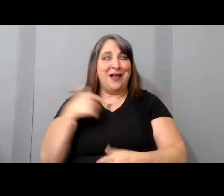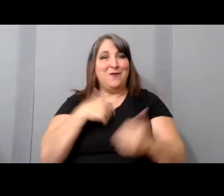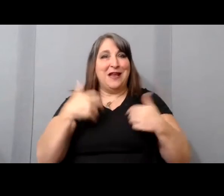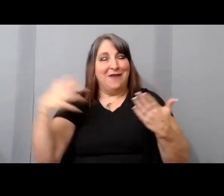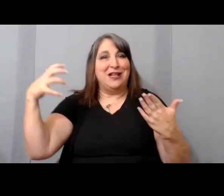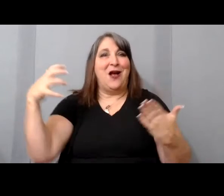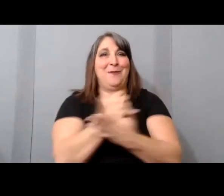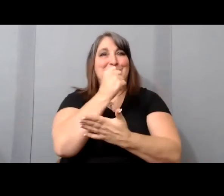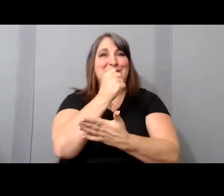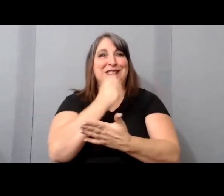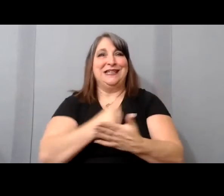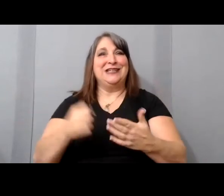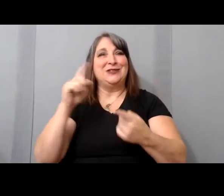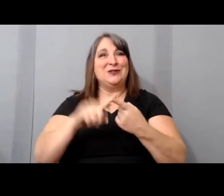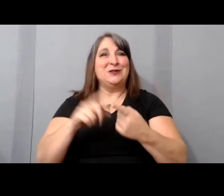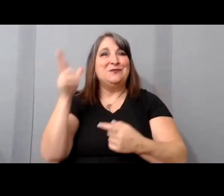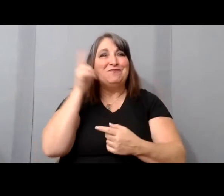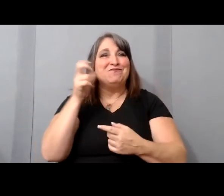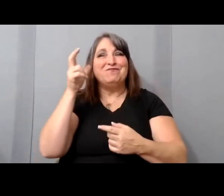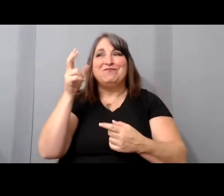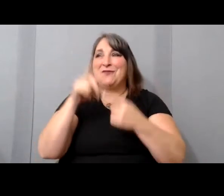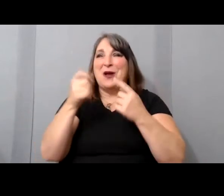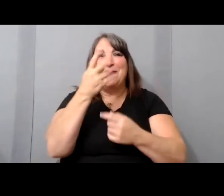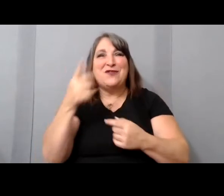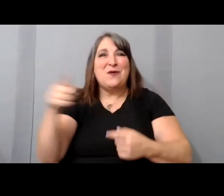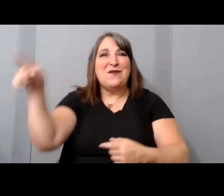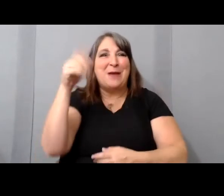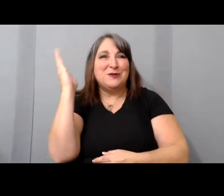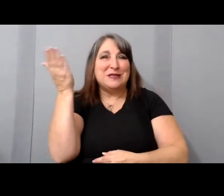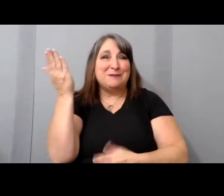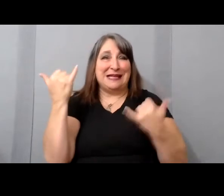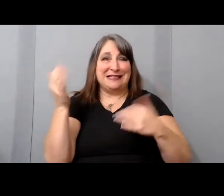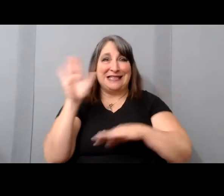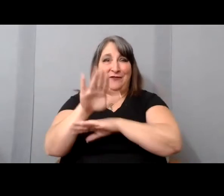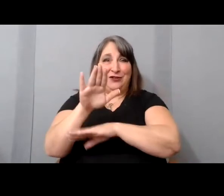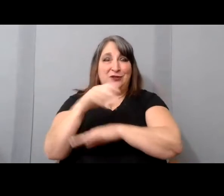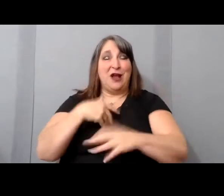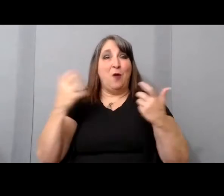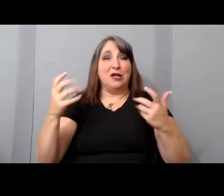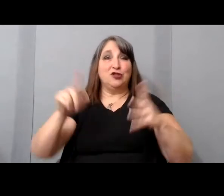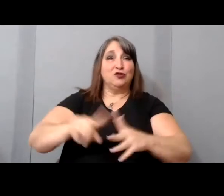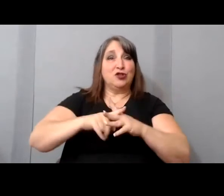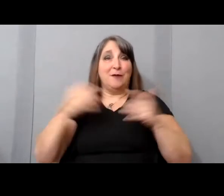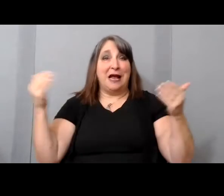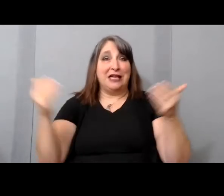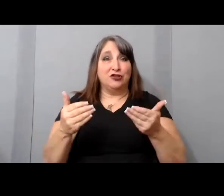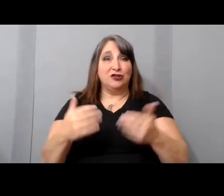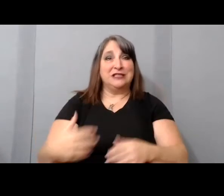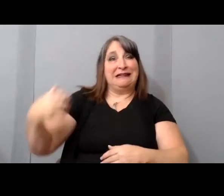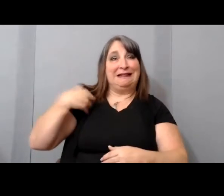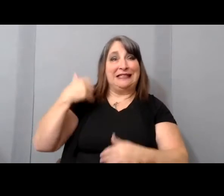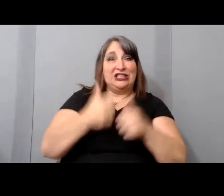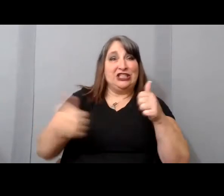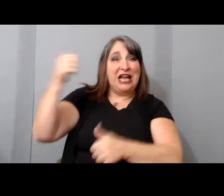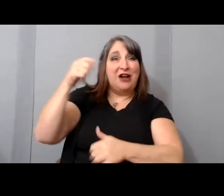to hear from just a few of them this afternoon. I want to begin by introducing the chair of the Legislative